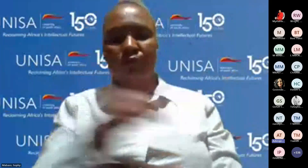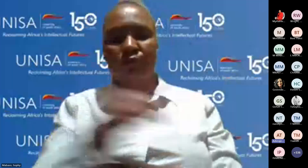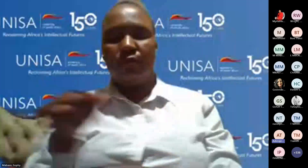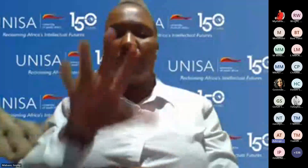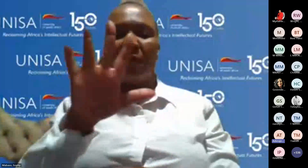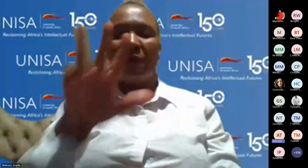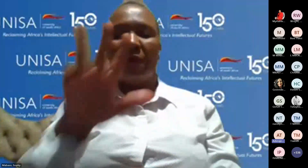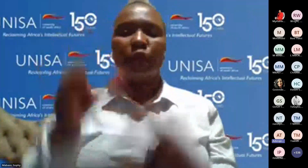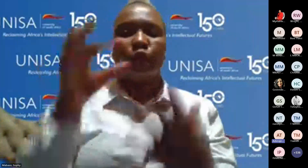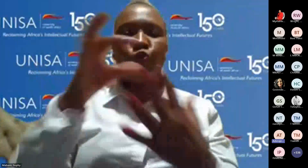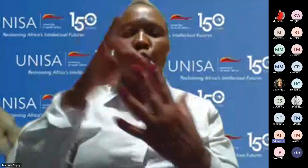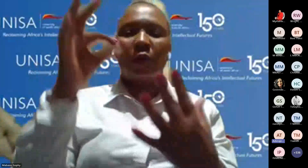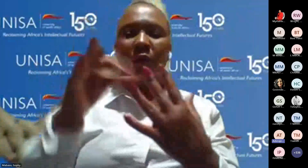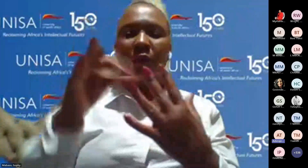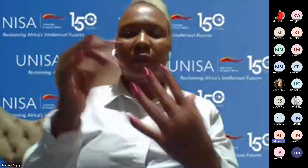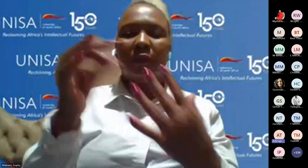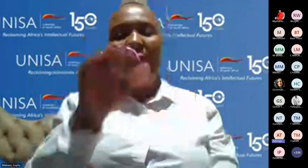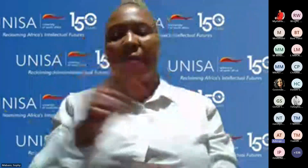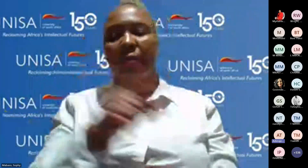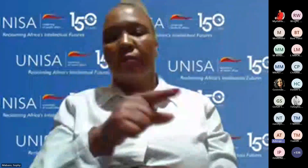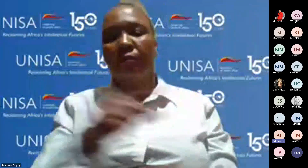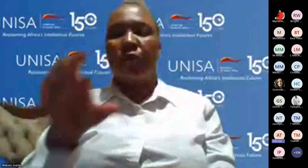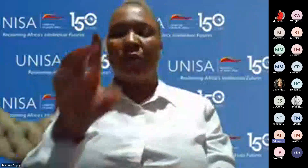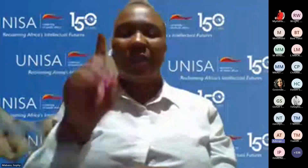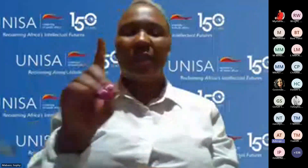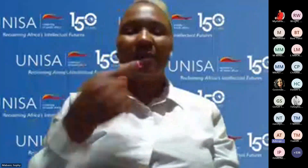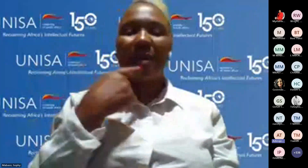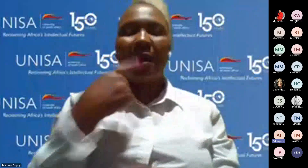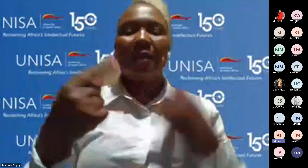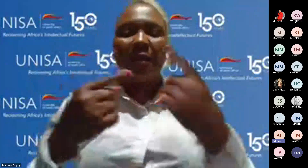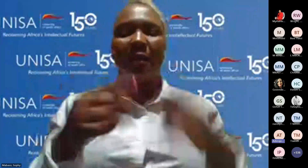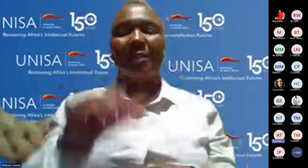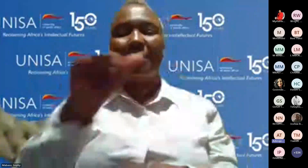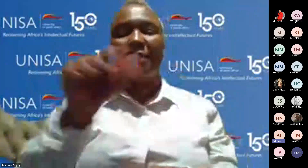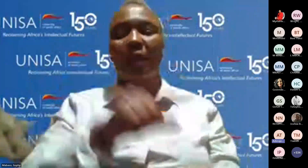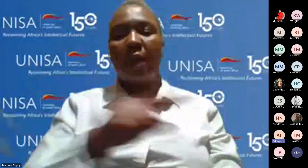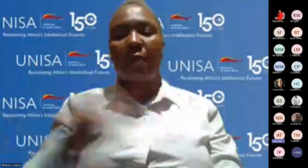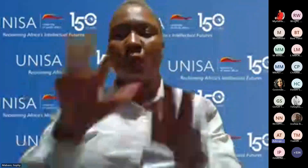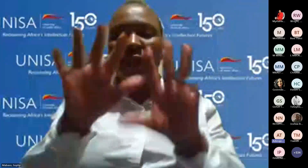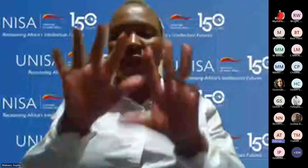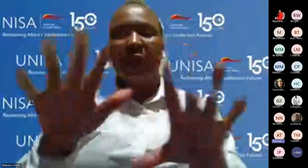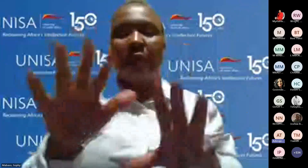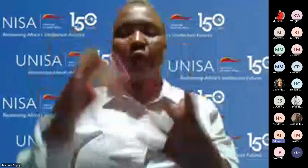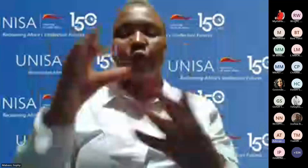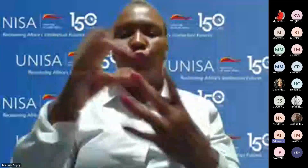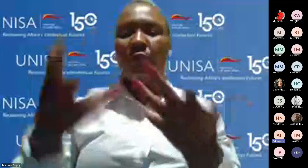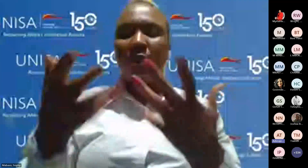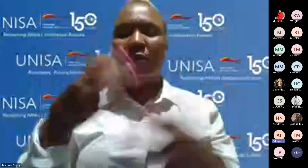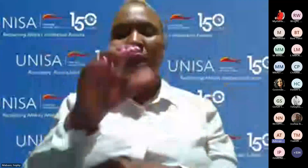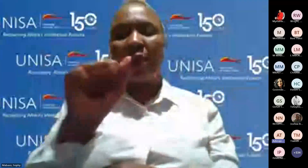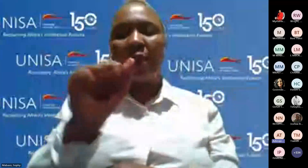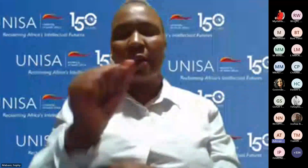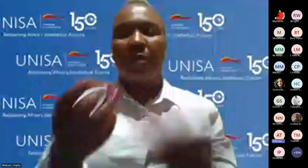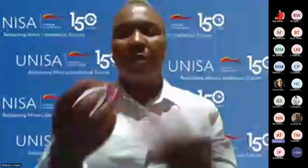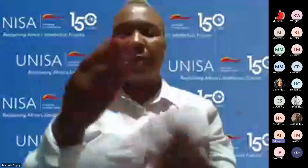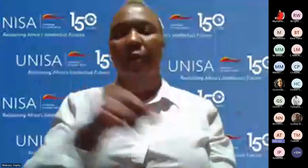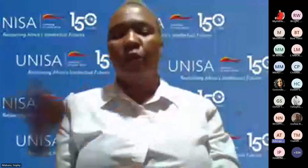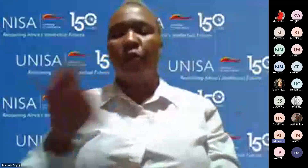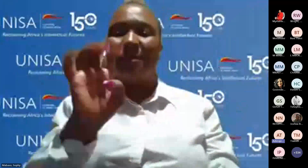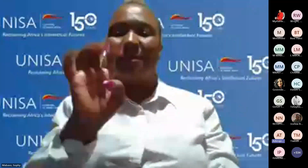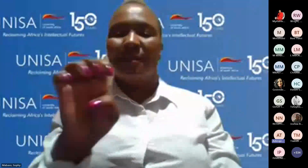items may be A up to D, and the others from 6 up to 10, the choice items may be A up to E, and